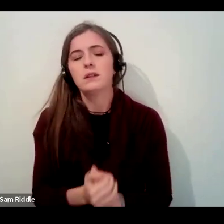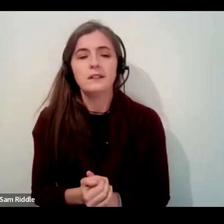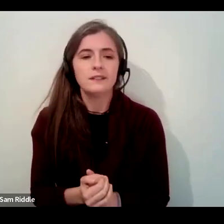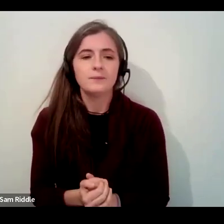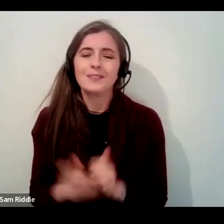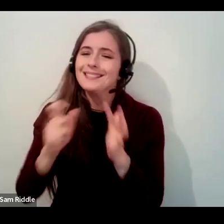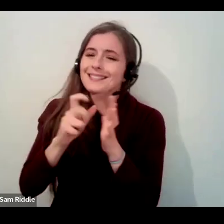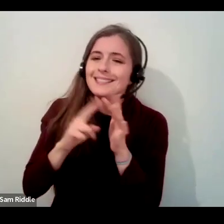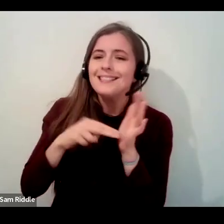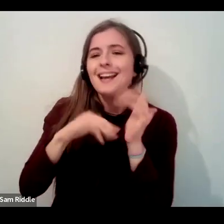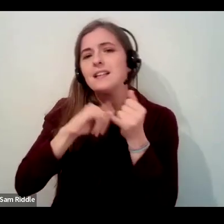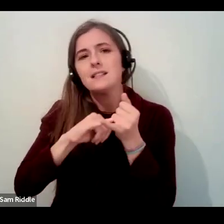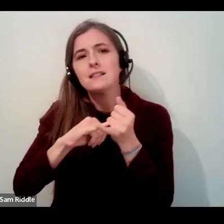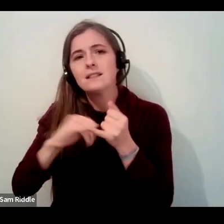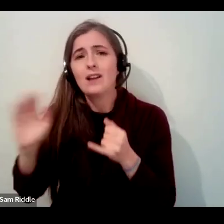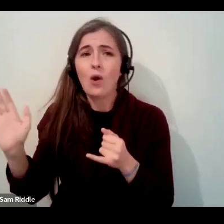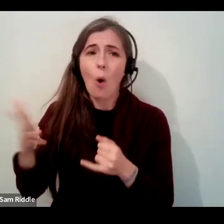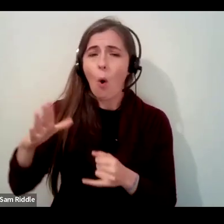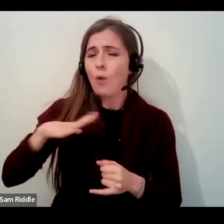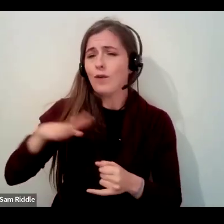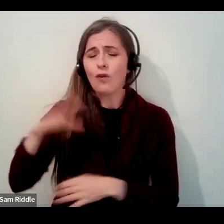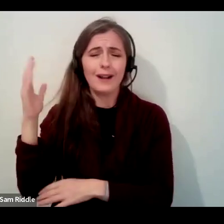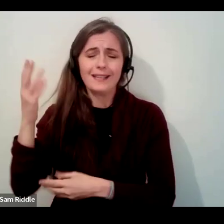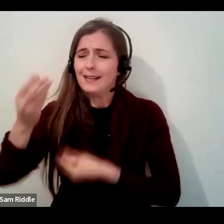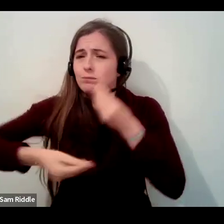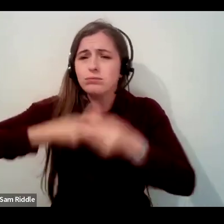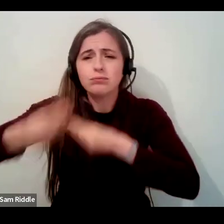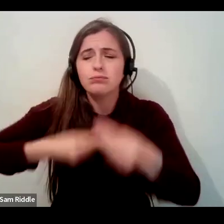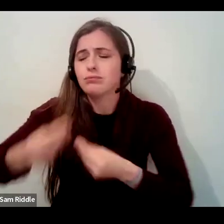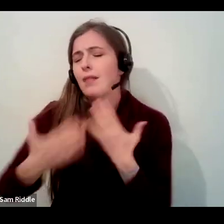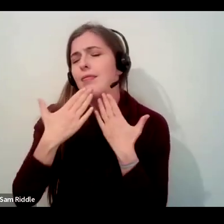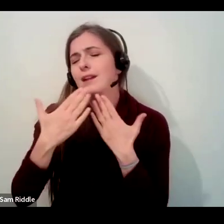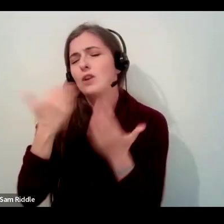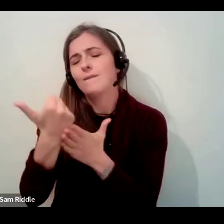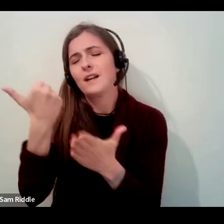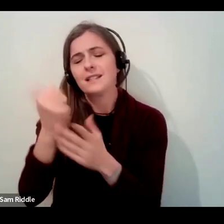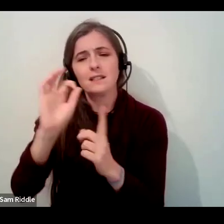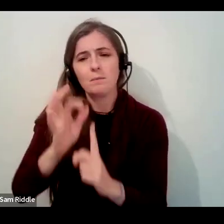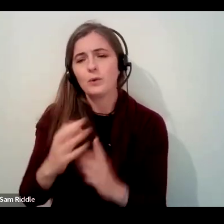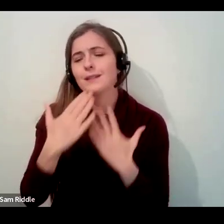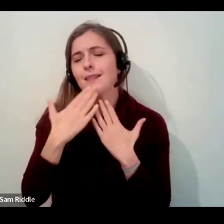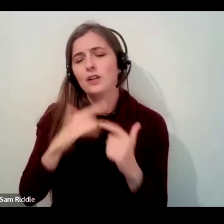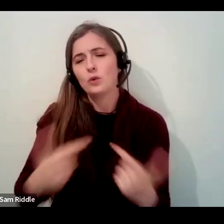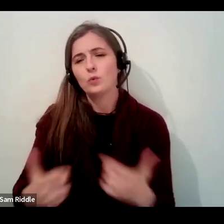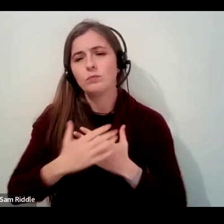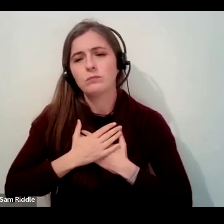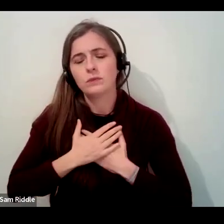and Dennis and those that have already spoken, you know, brilliant points. Thank you very